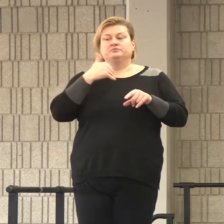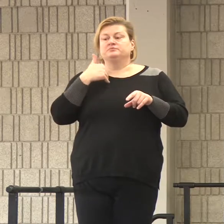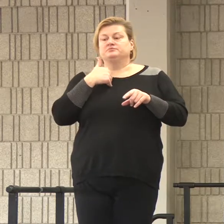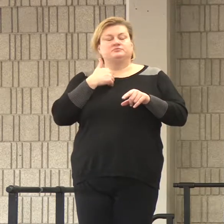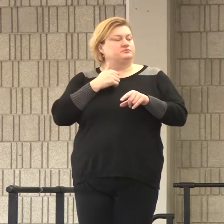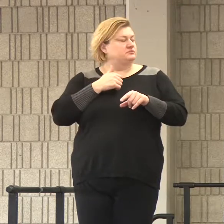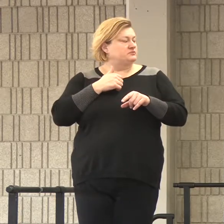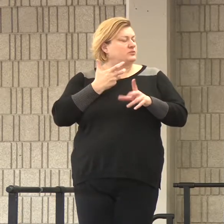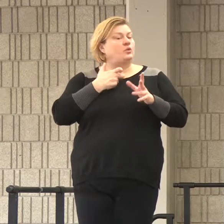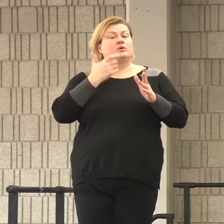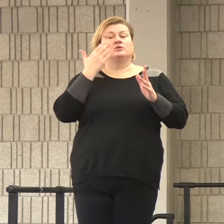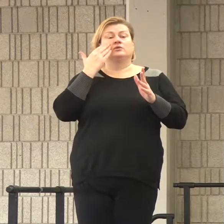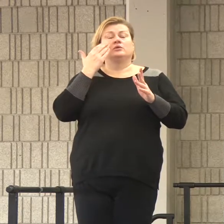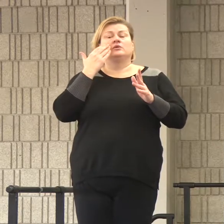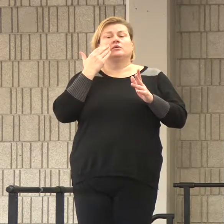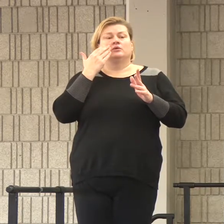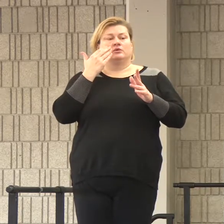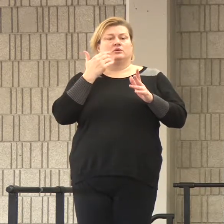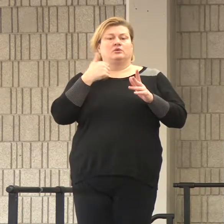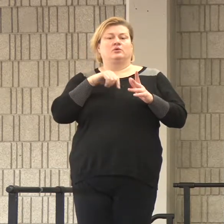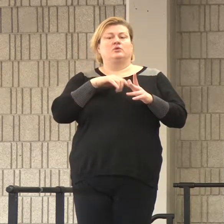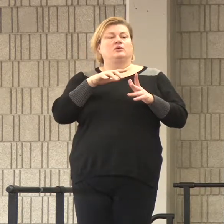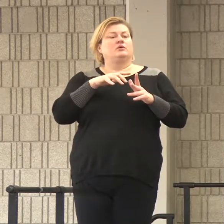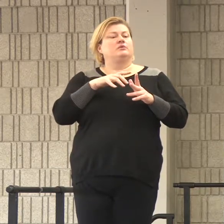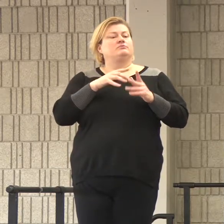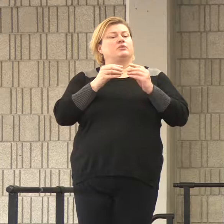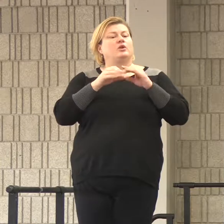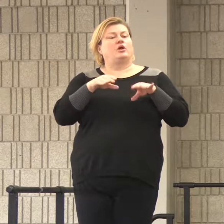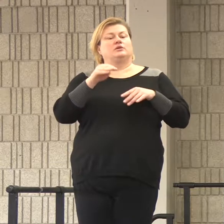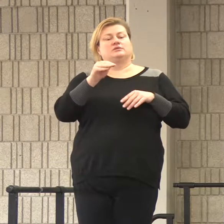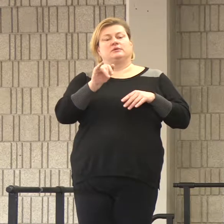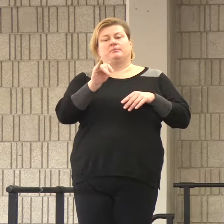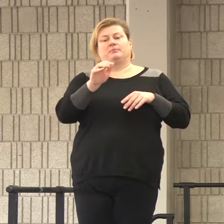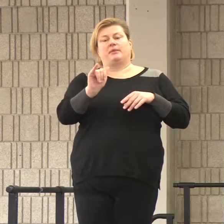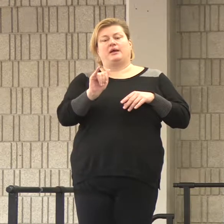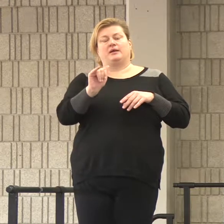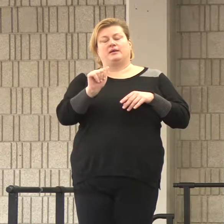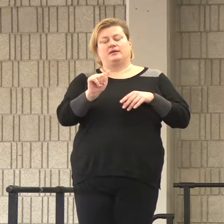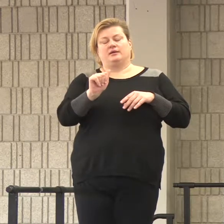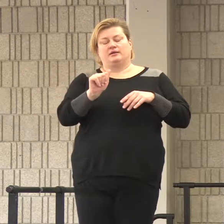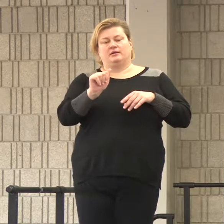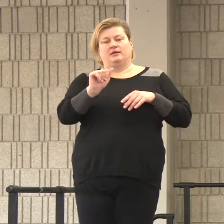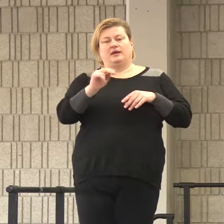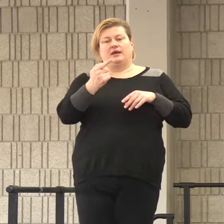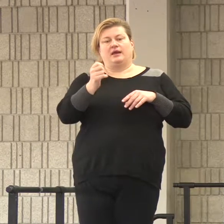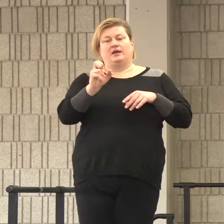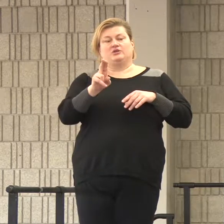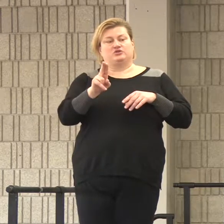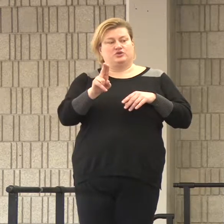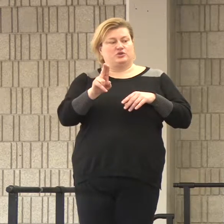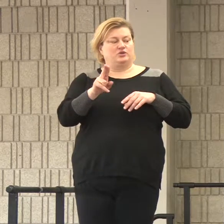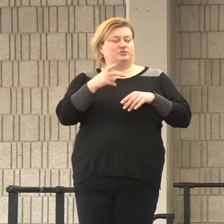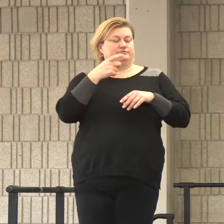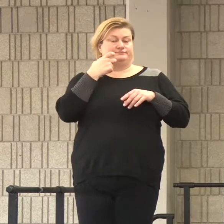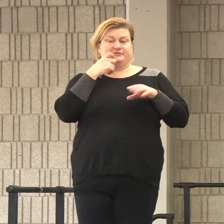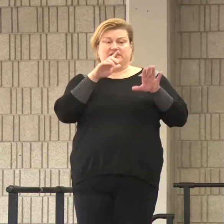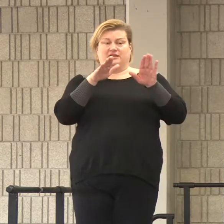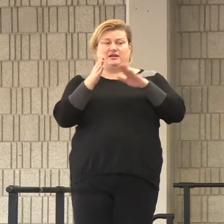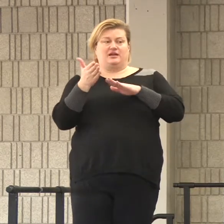that we lost Maya Angelou this year and her great legacy.